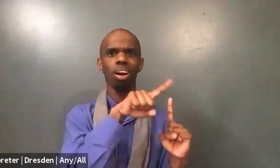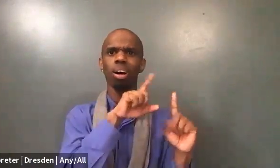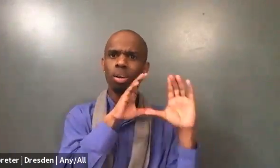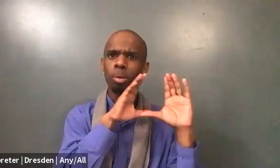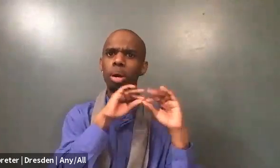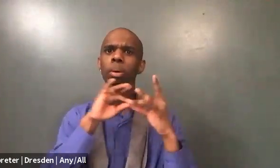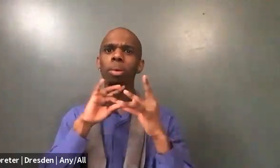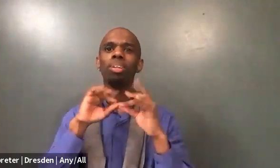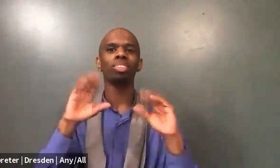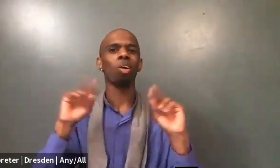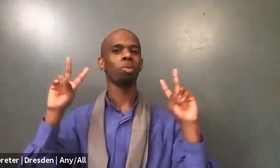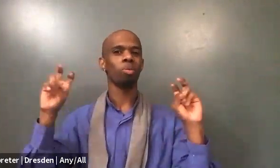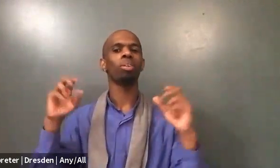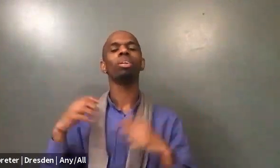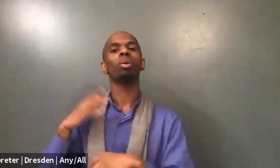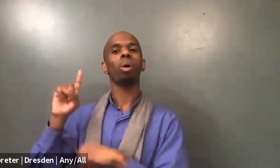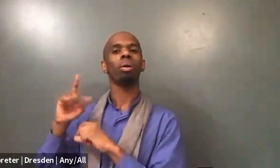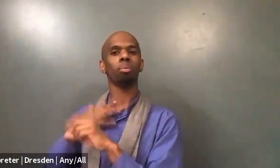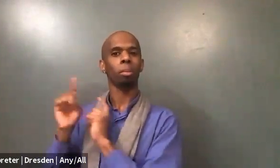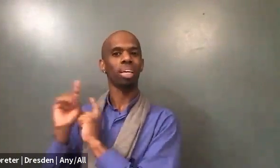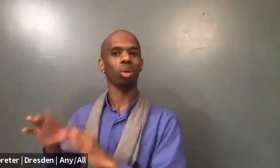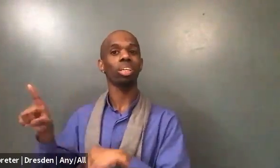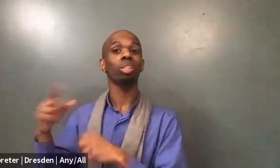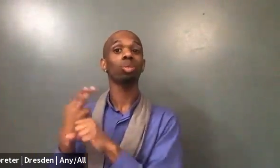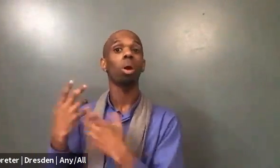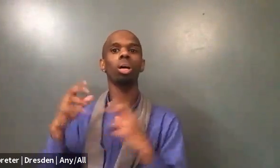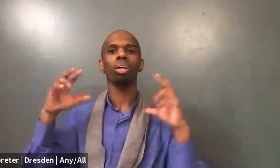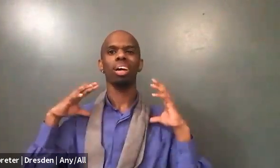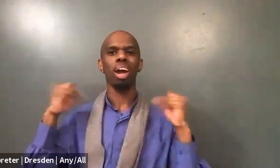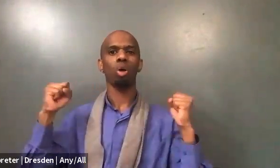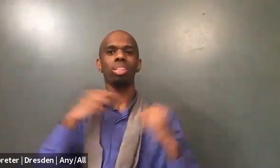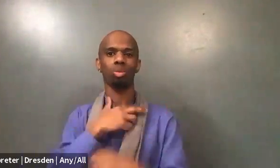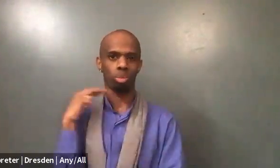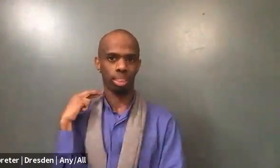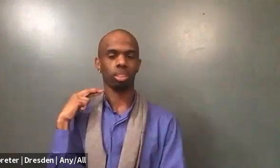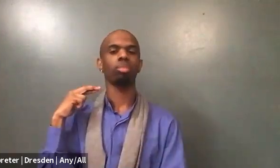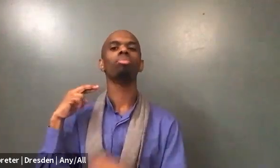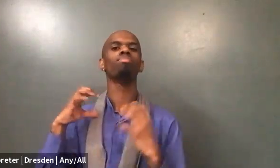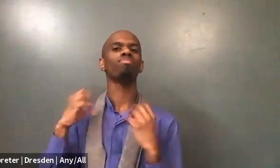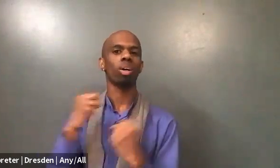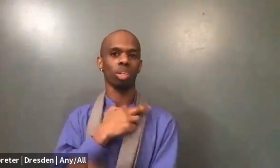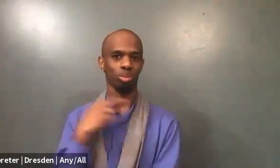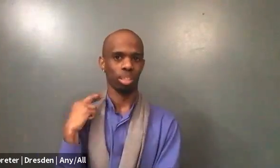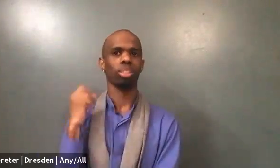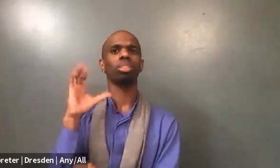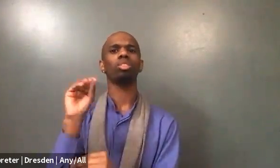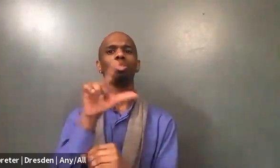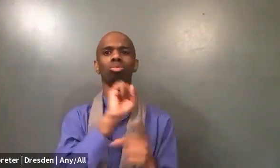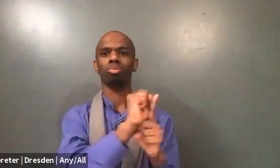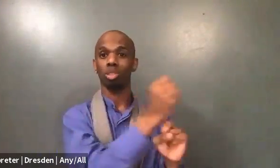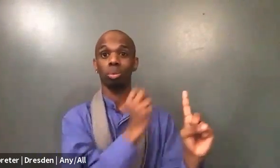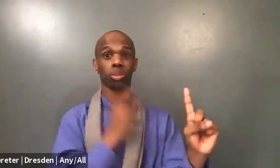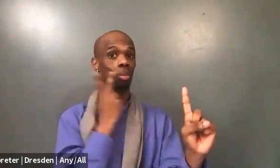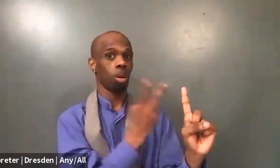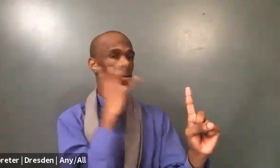that assessment, like throwing back to Christine, assessing that the risks are healthy. And I love the idea of having a safety plan, and